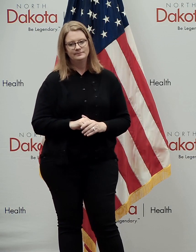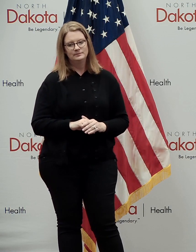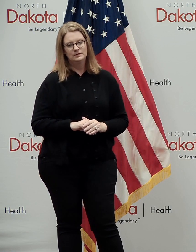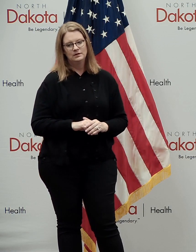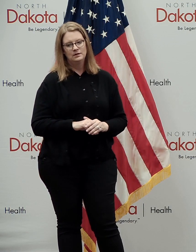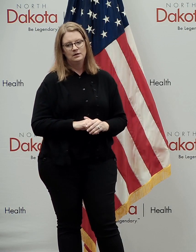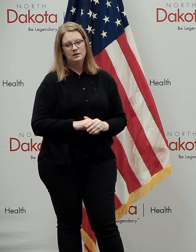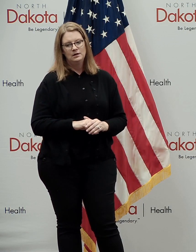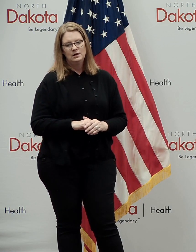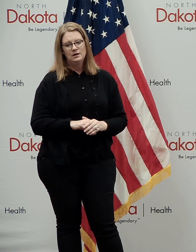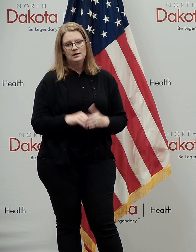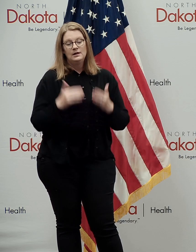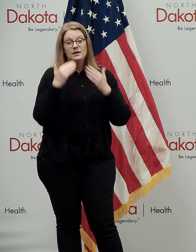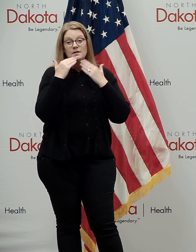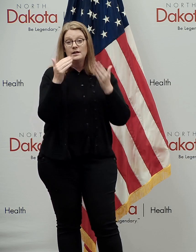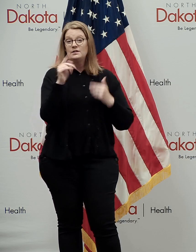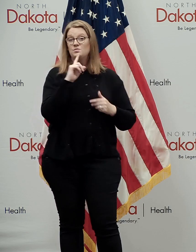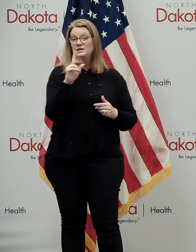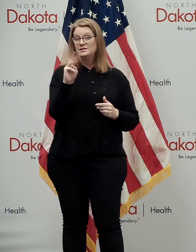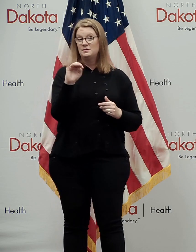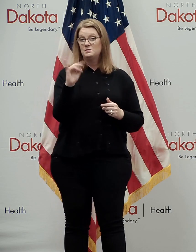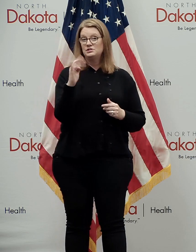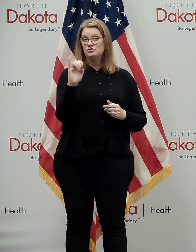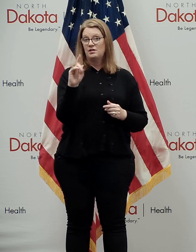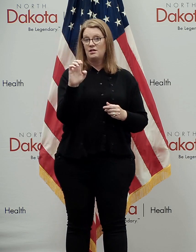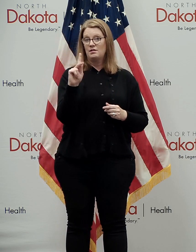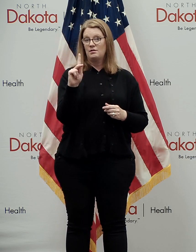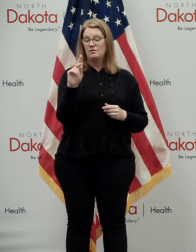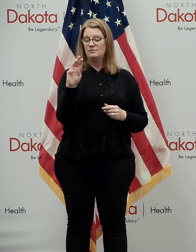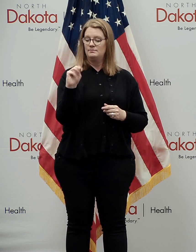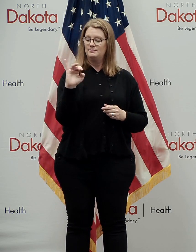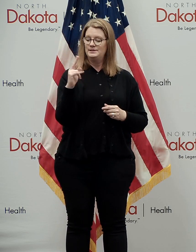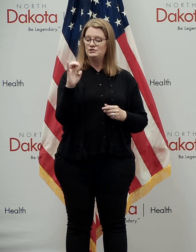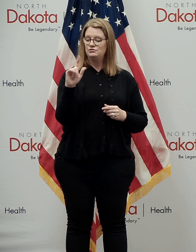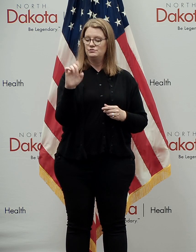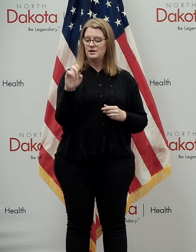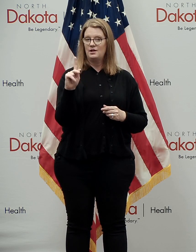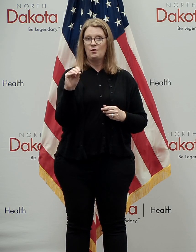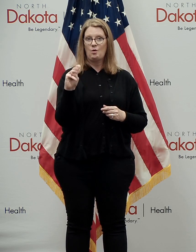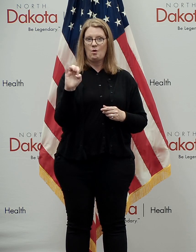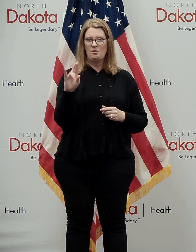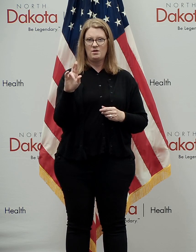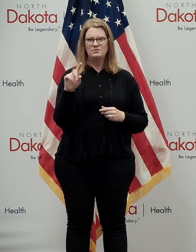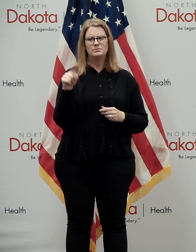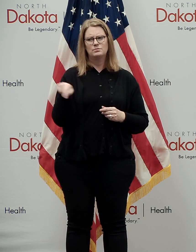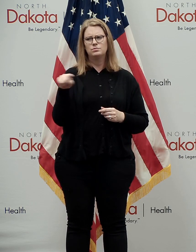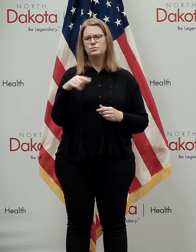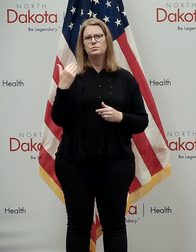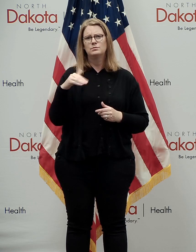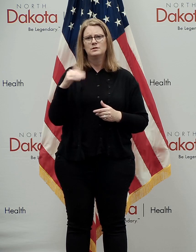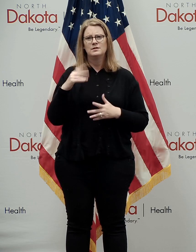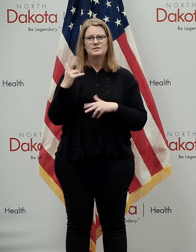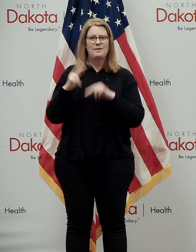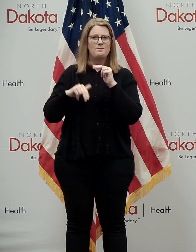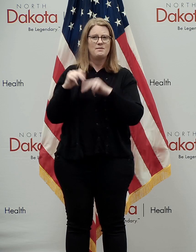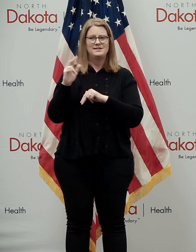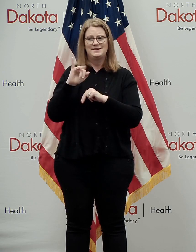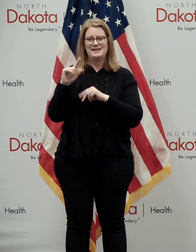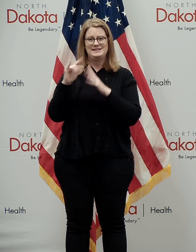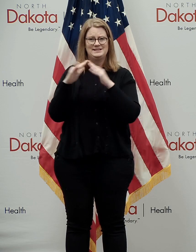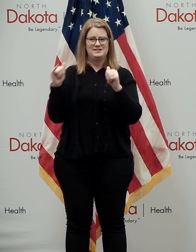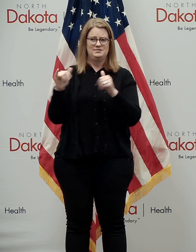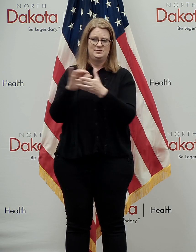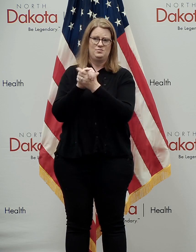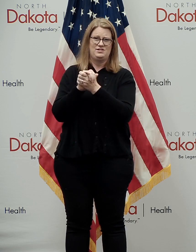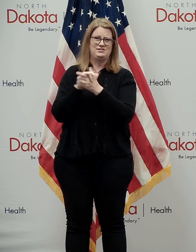And thanks to Michelle Comer and the whole team at Commerce that have worked to build a whole new IT system to support those applications. So congratulations to